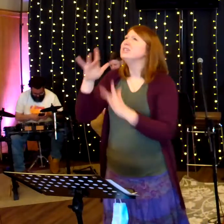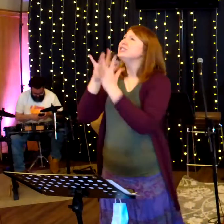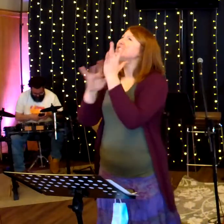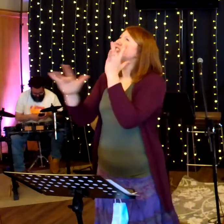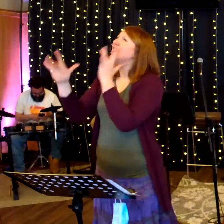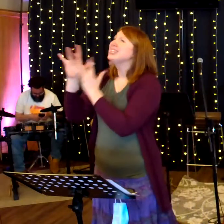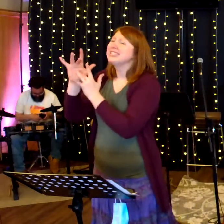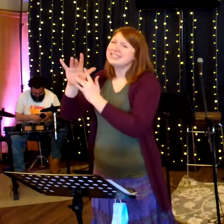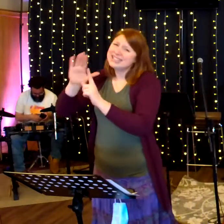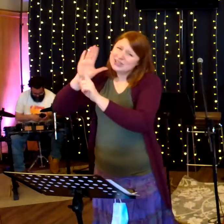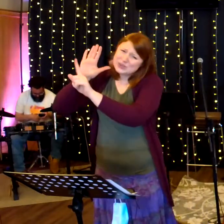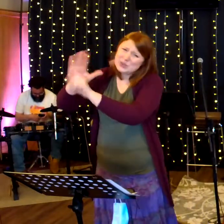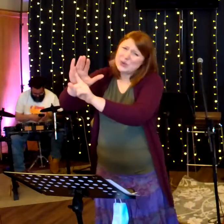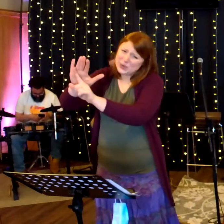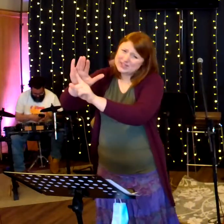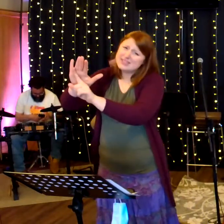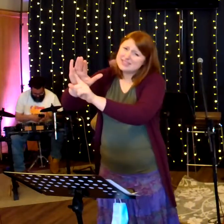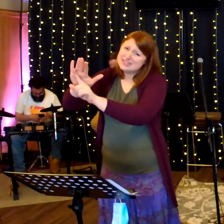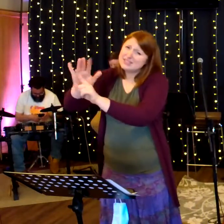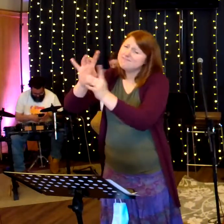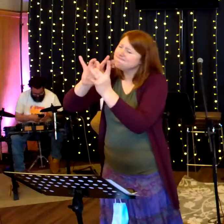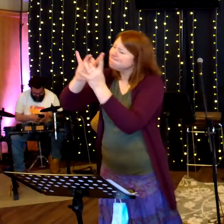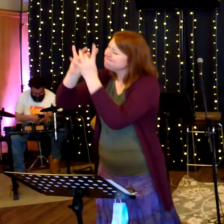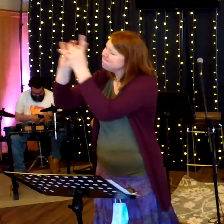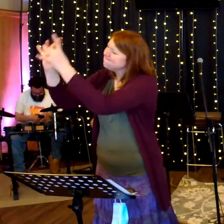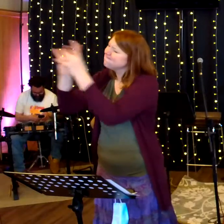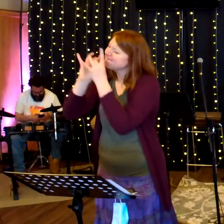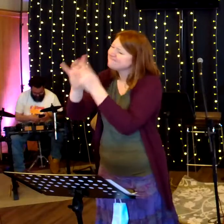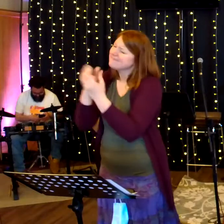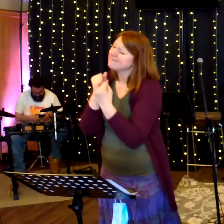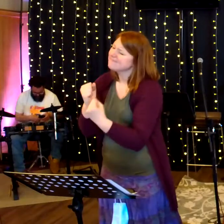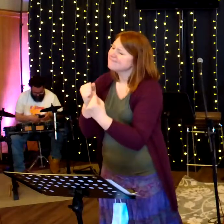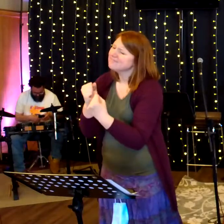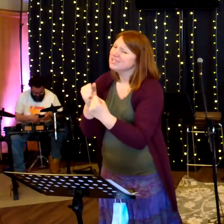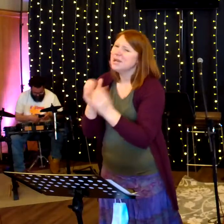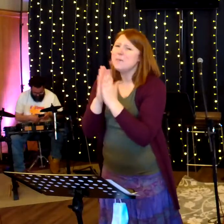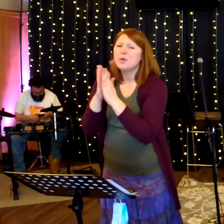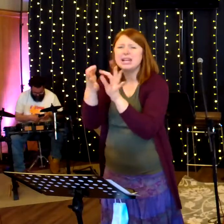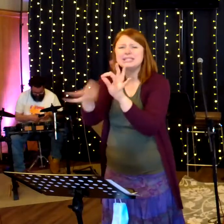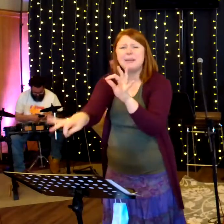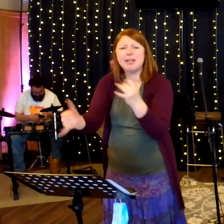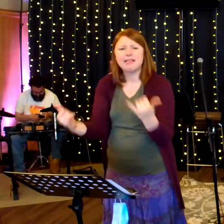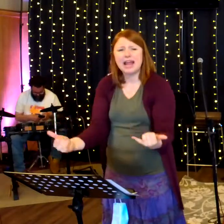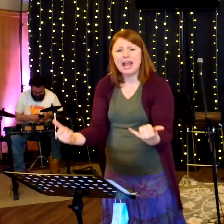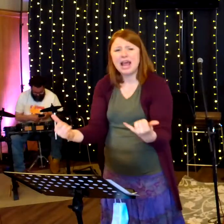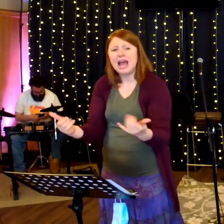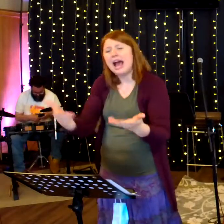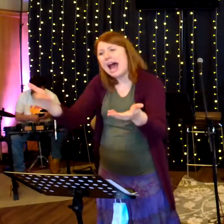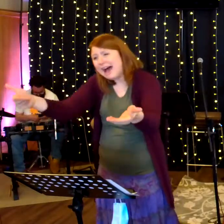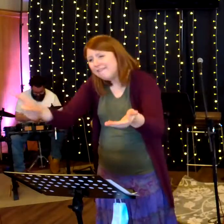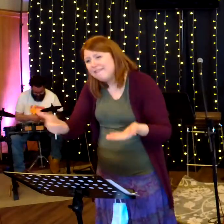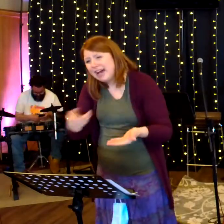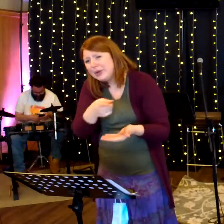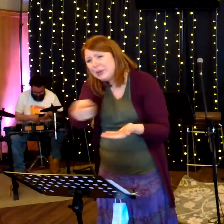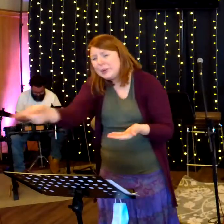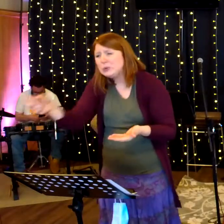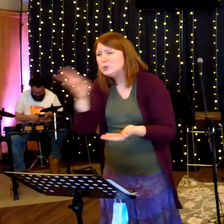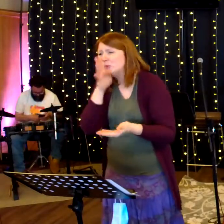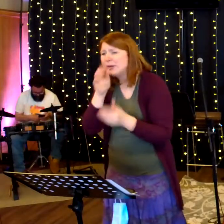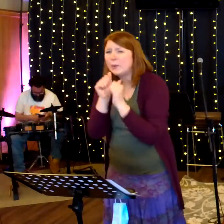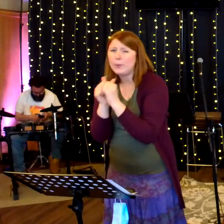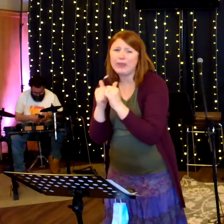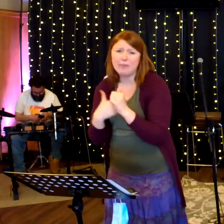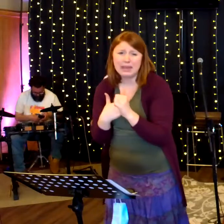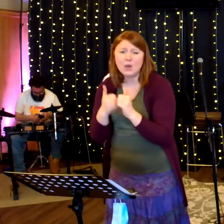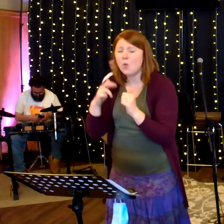yours. There's no magic words. We're just going to pray a simple prayer, and I would just welcome you to say those words either after me or